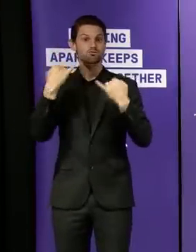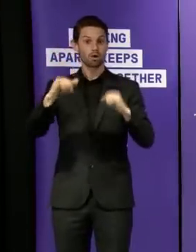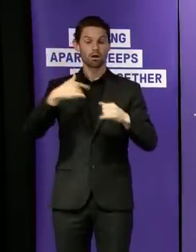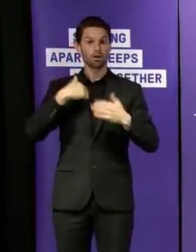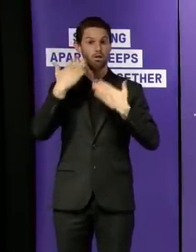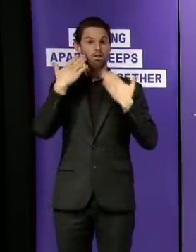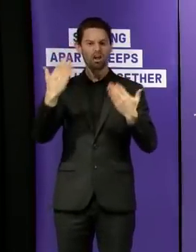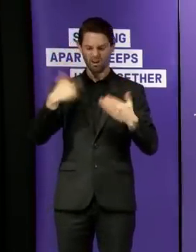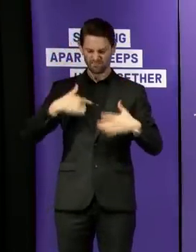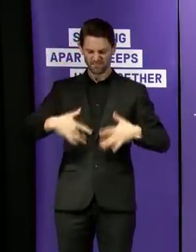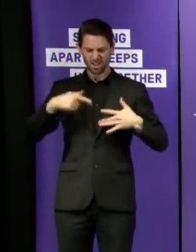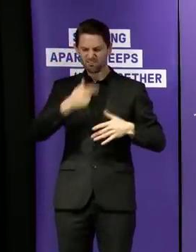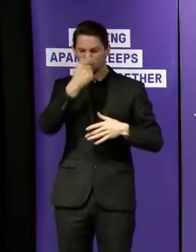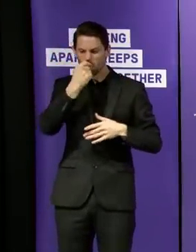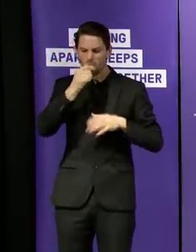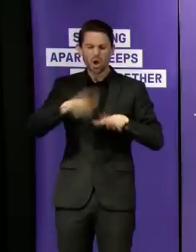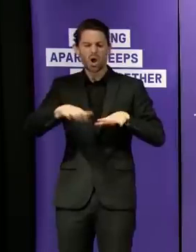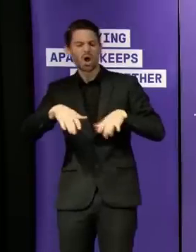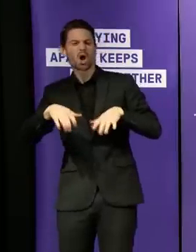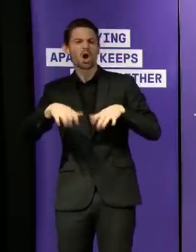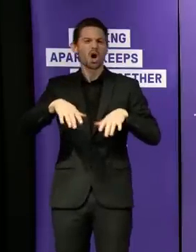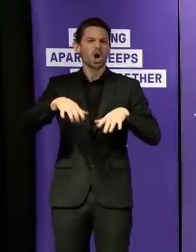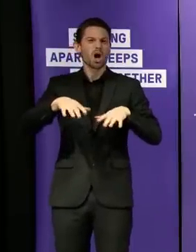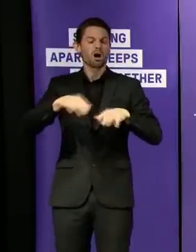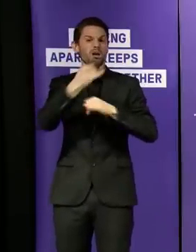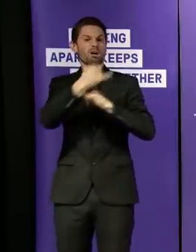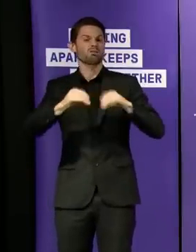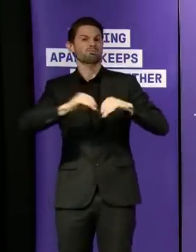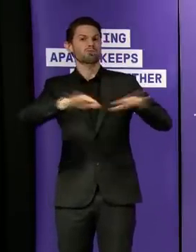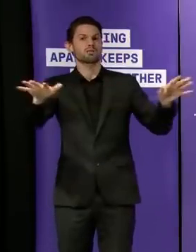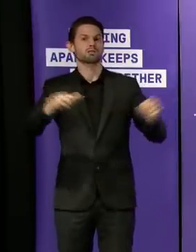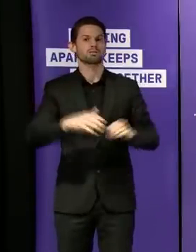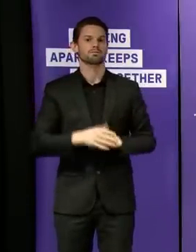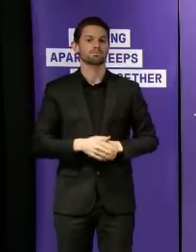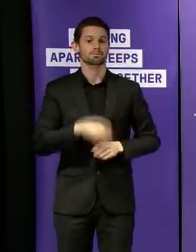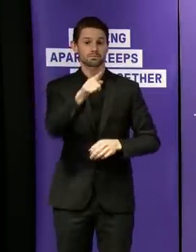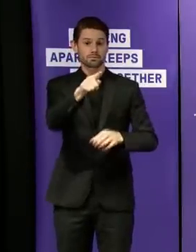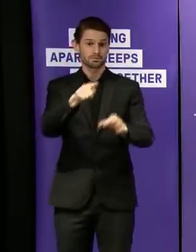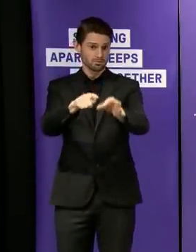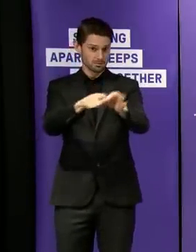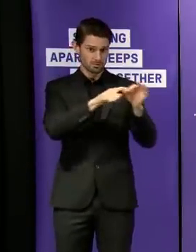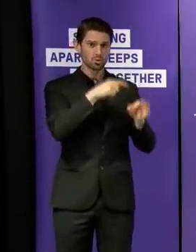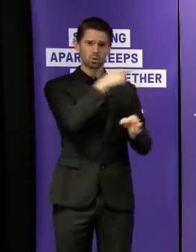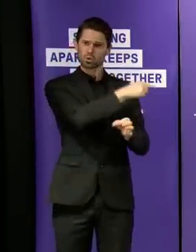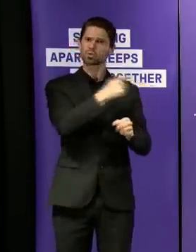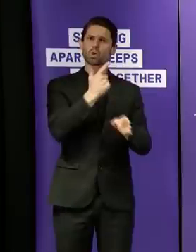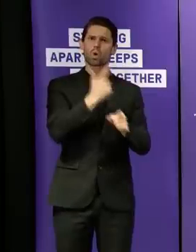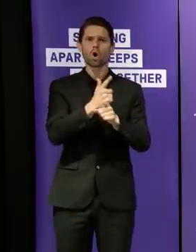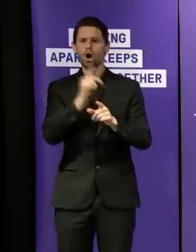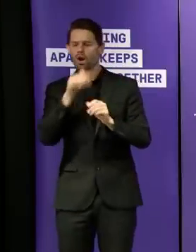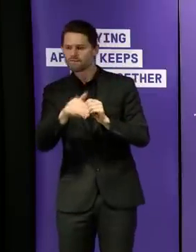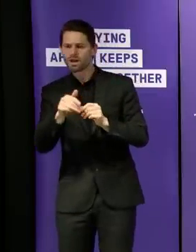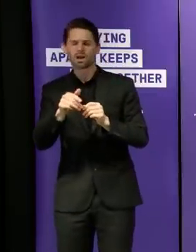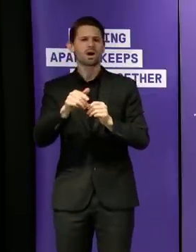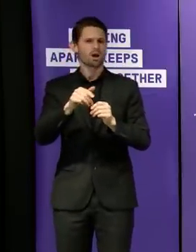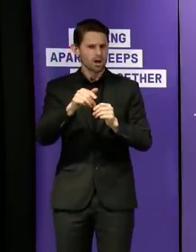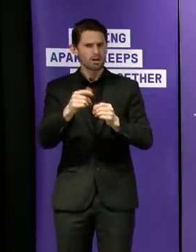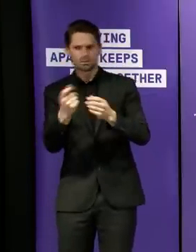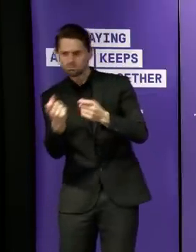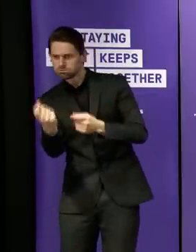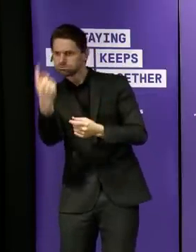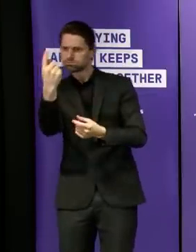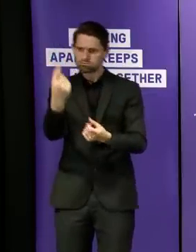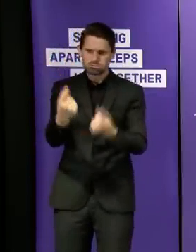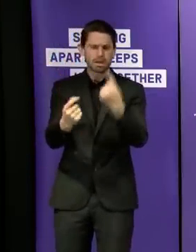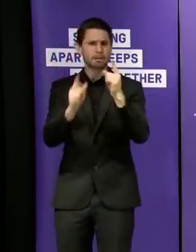get tested fast. Premier, you say that this is not so much about the numbers, but more the story behind the numbers. So, seeing as we don't have